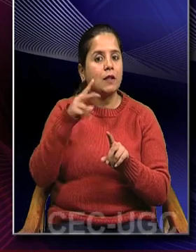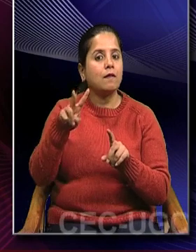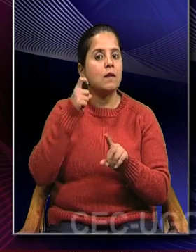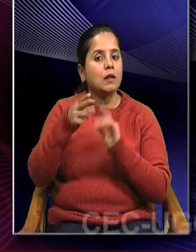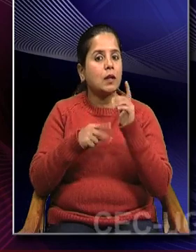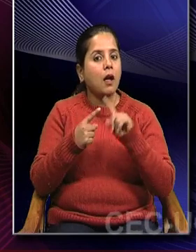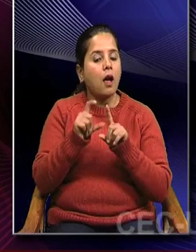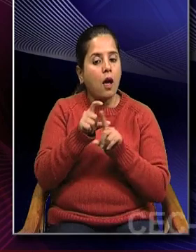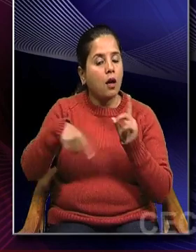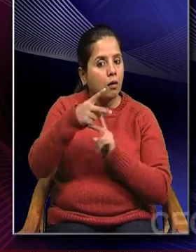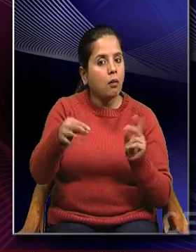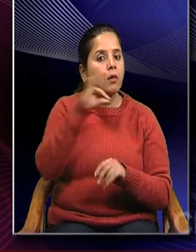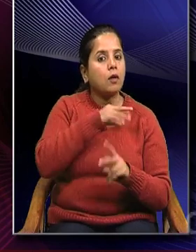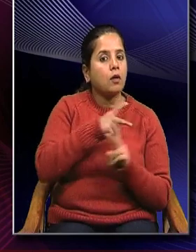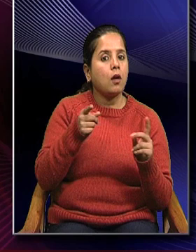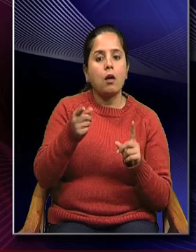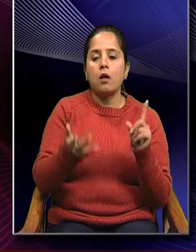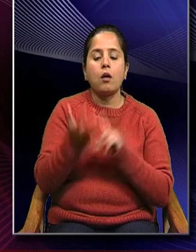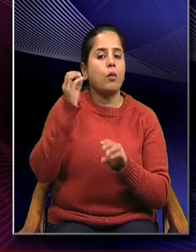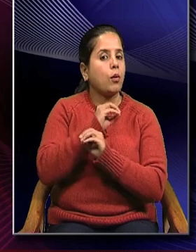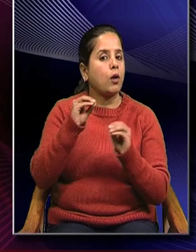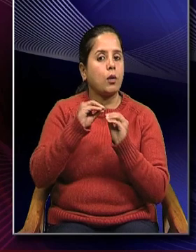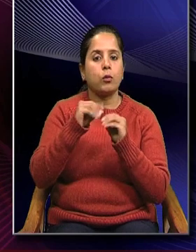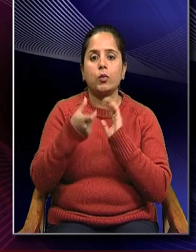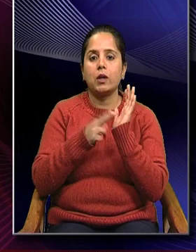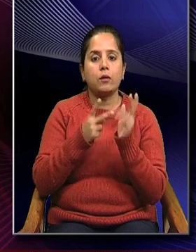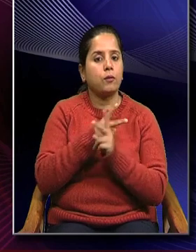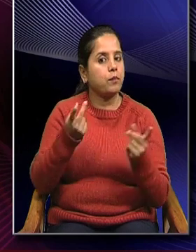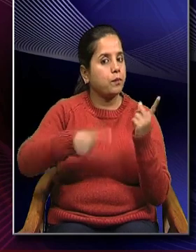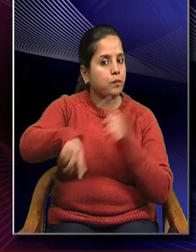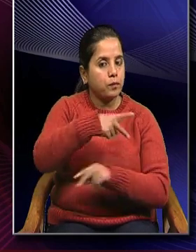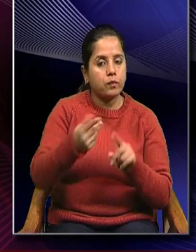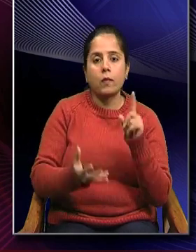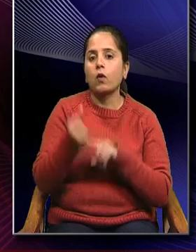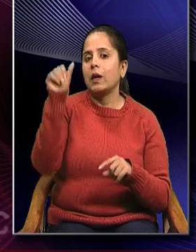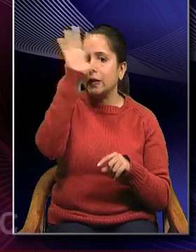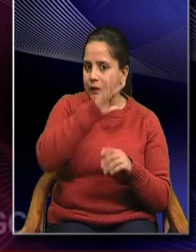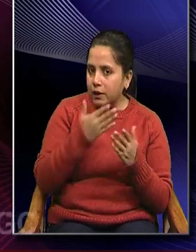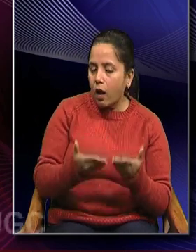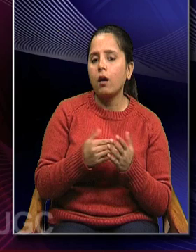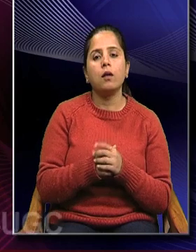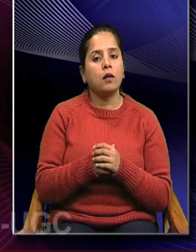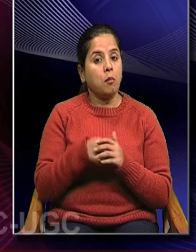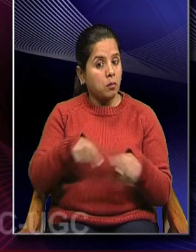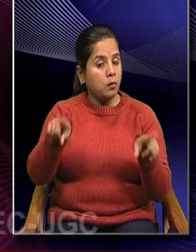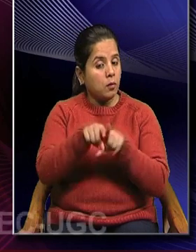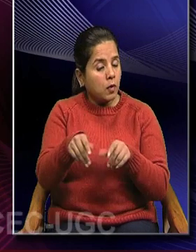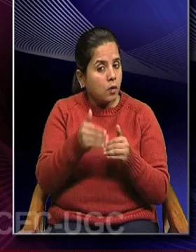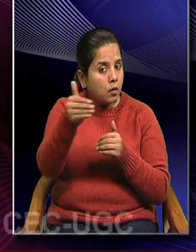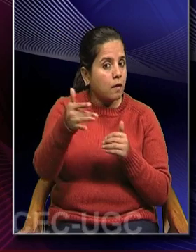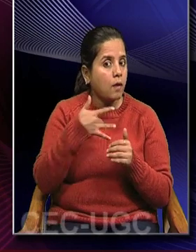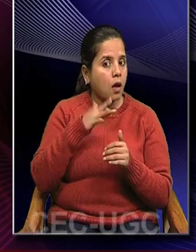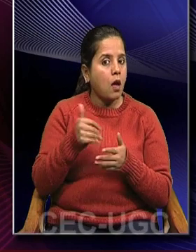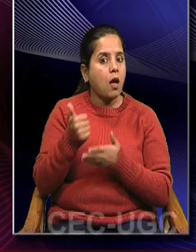money or the interest which they would not get in Britain, the kind of money which they were getting in India. And this in a way helped